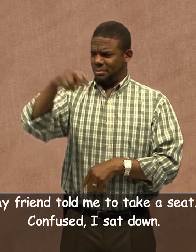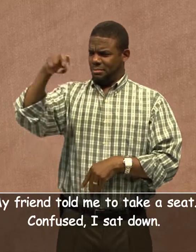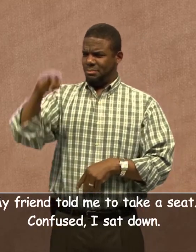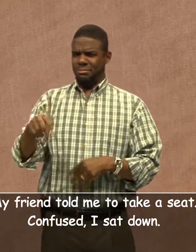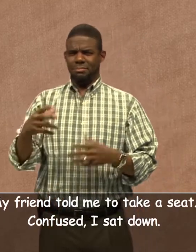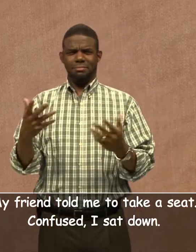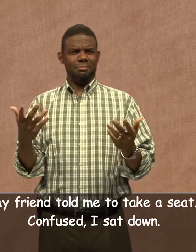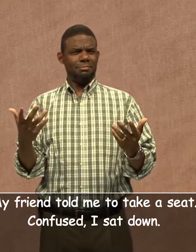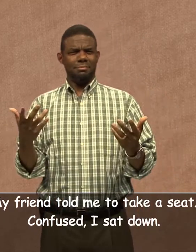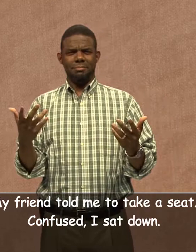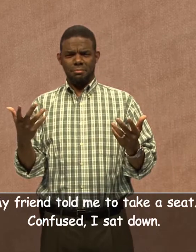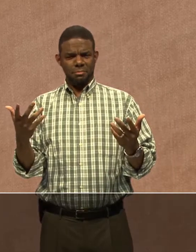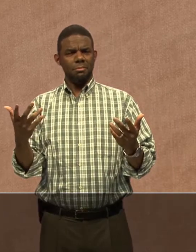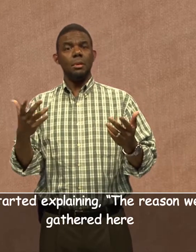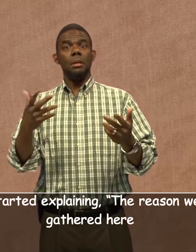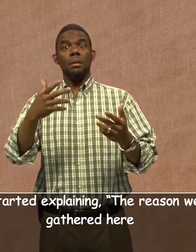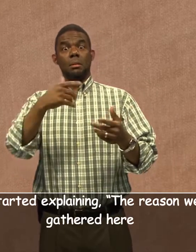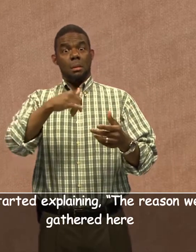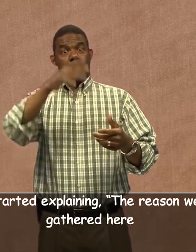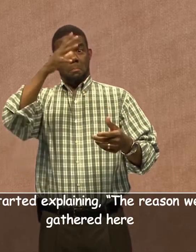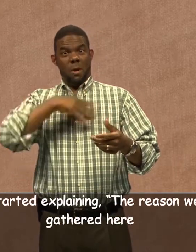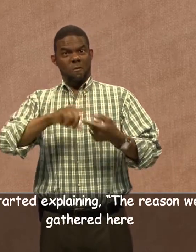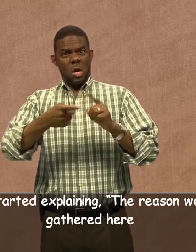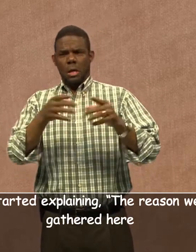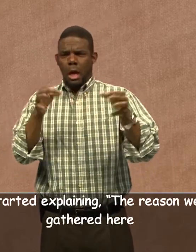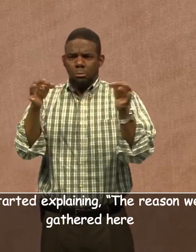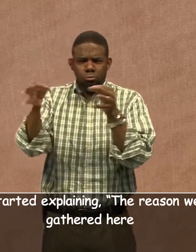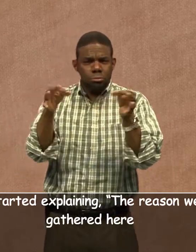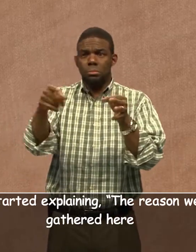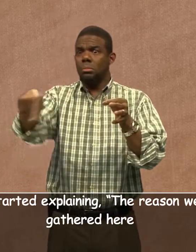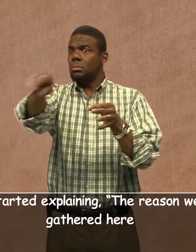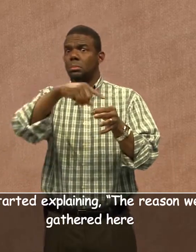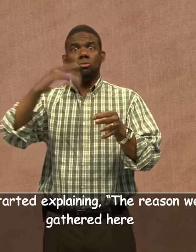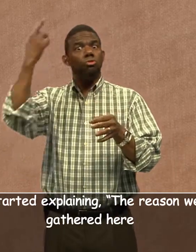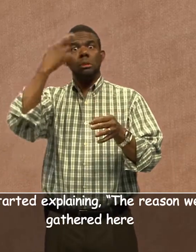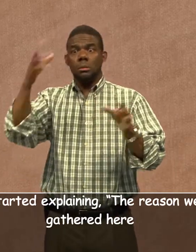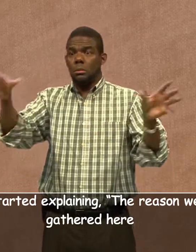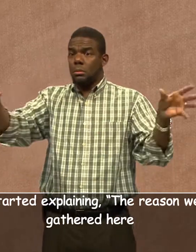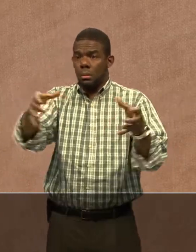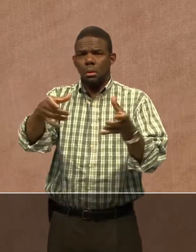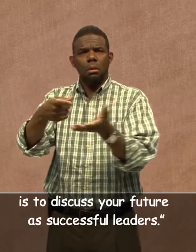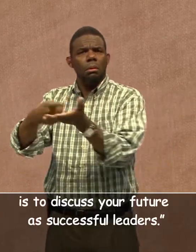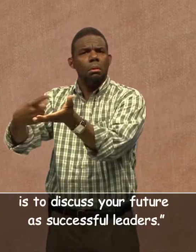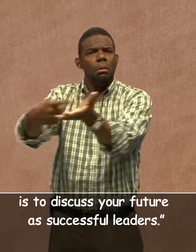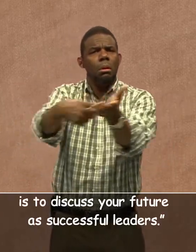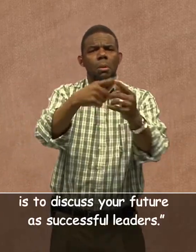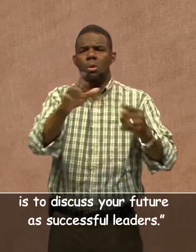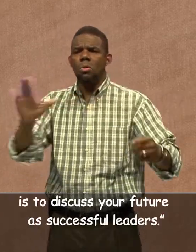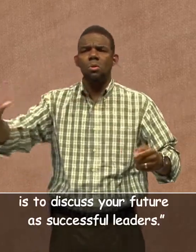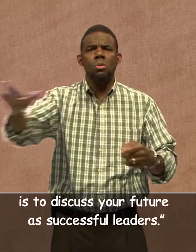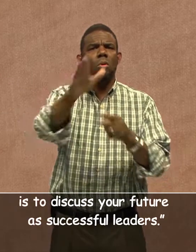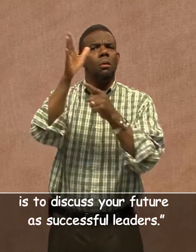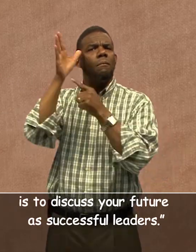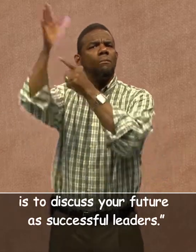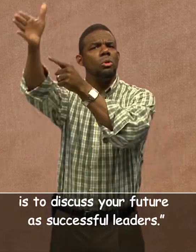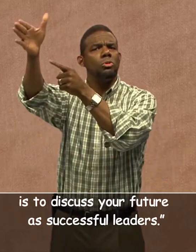sat down. He started explaining, "The reason we've gathered here is to discuss your future